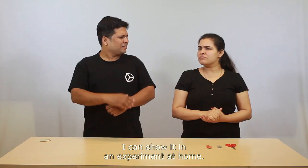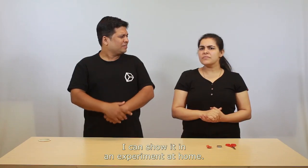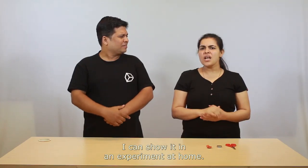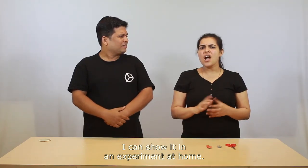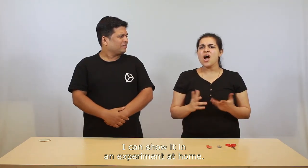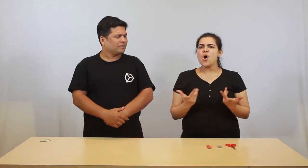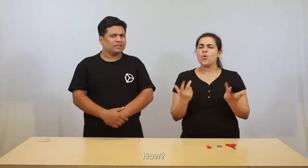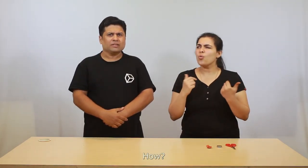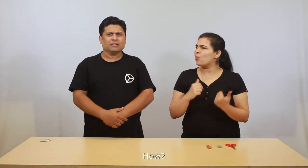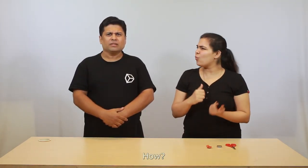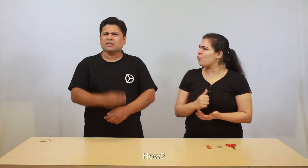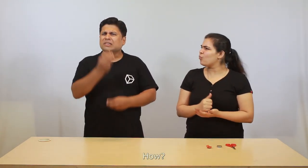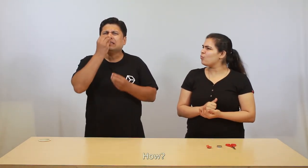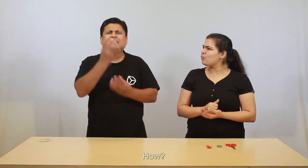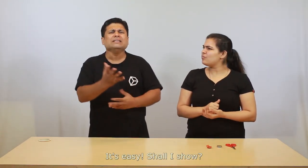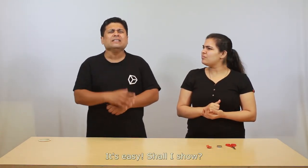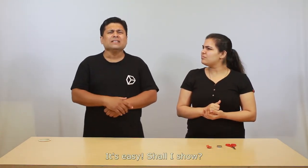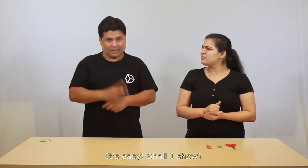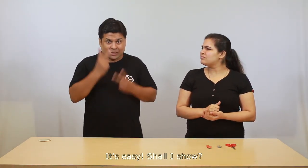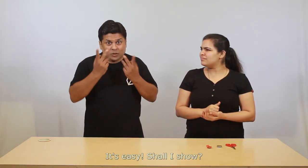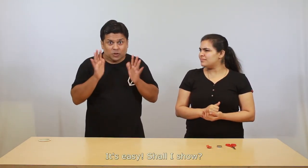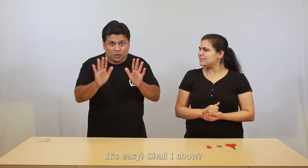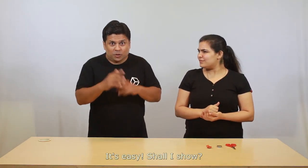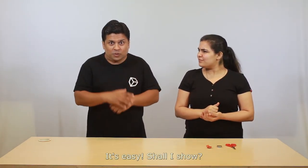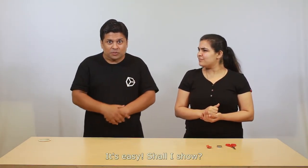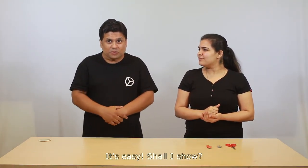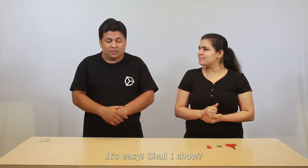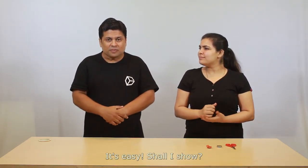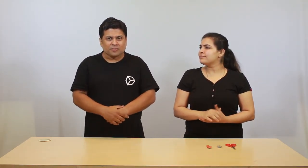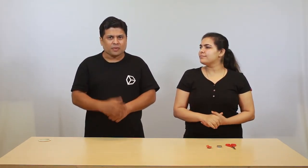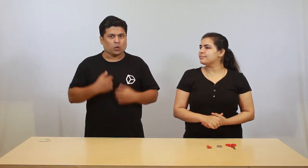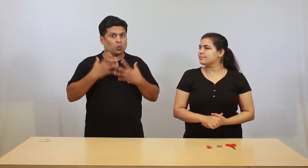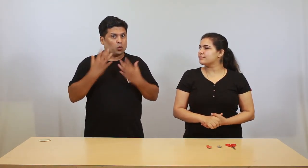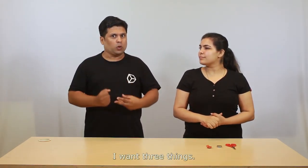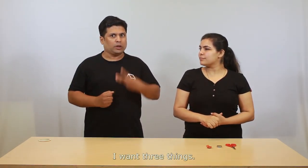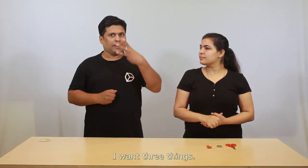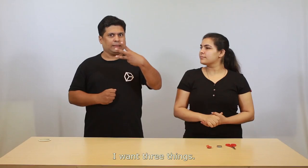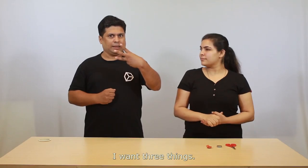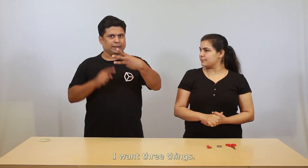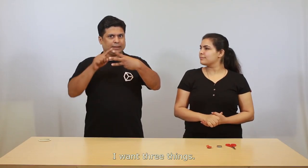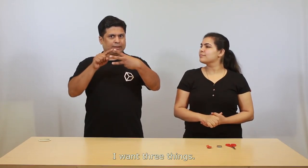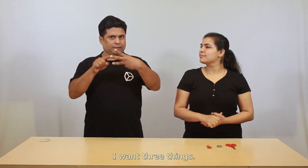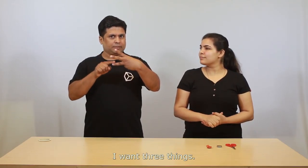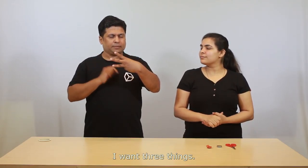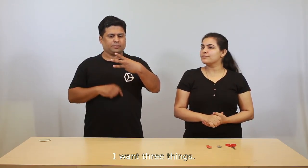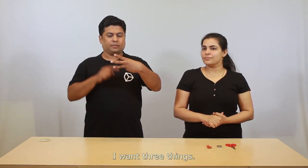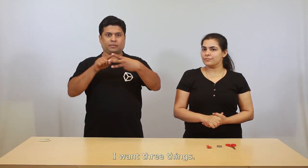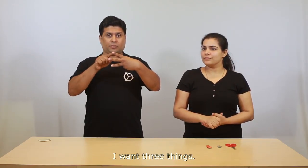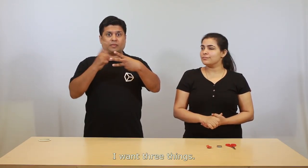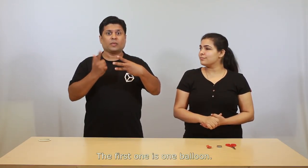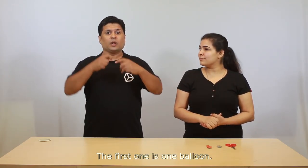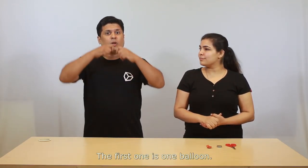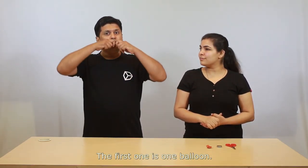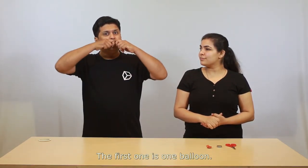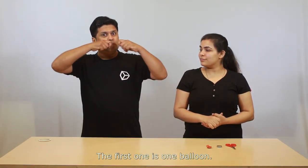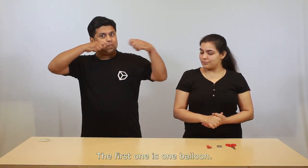How? It's easy, shall I show? I want three things The first one